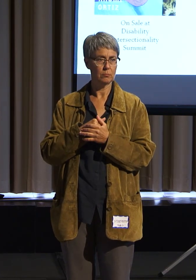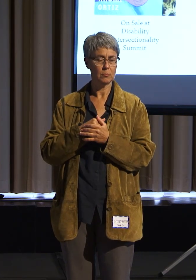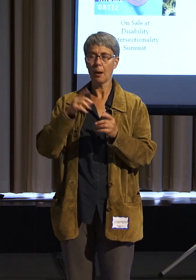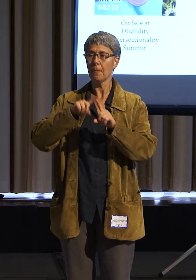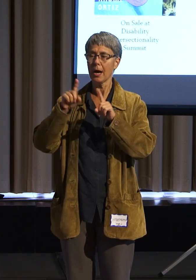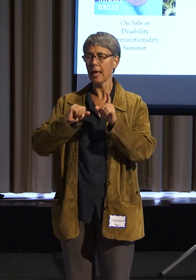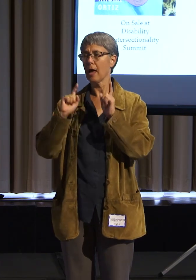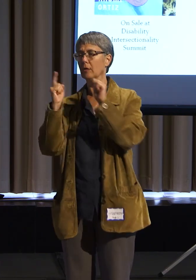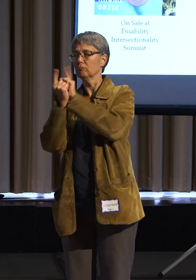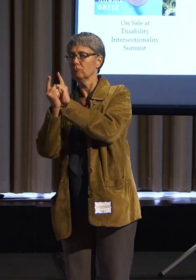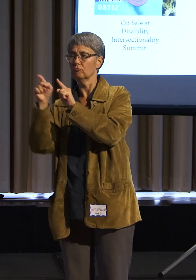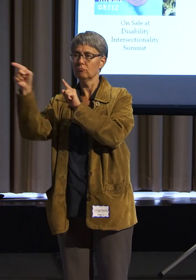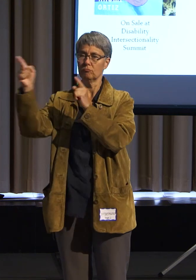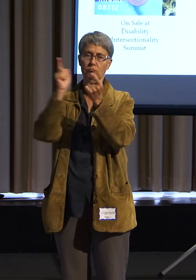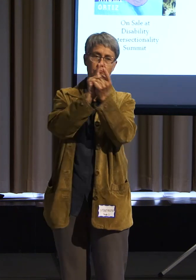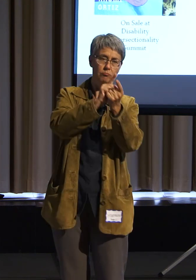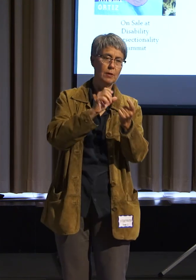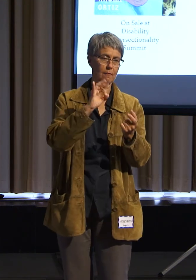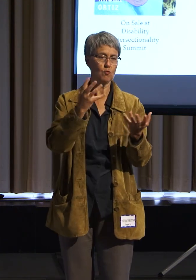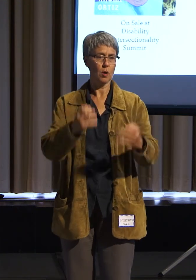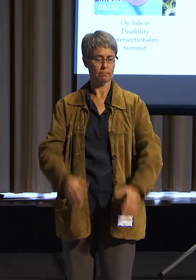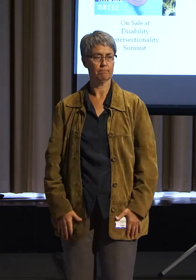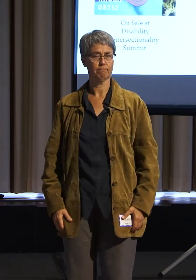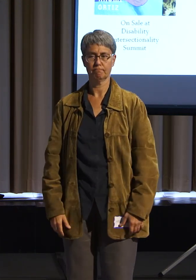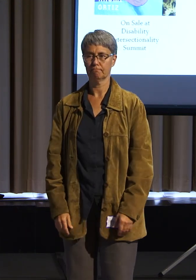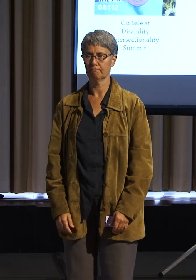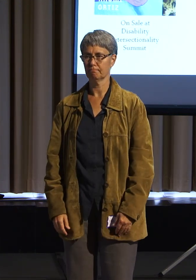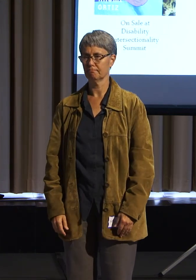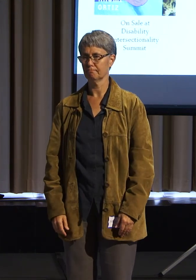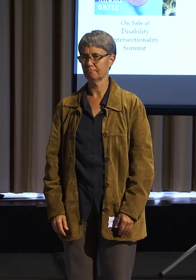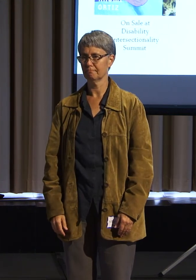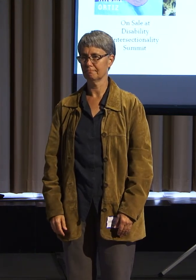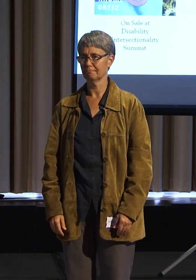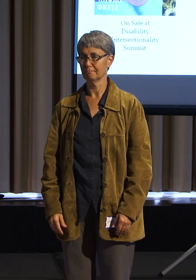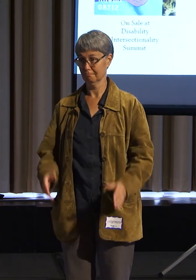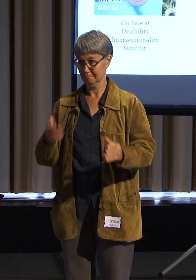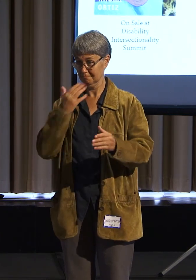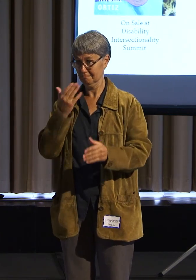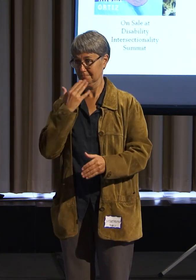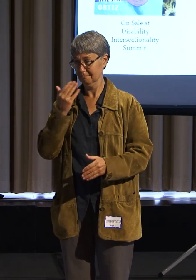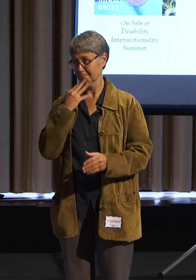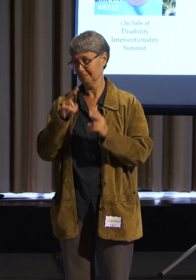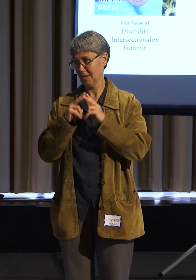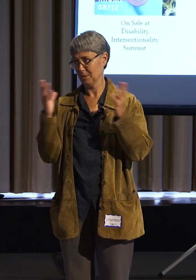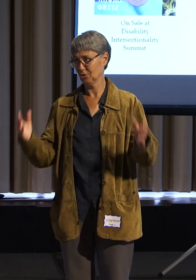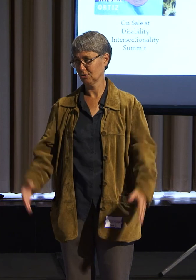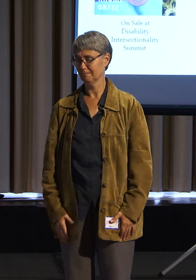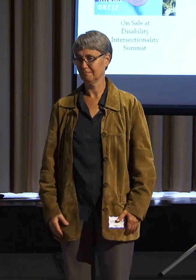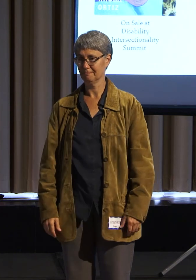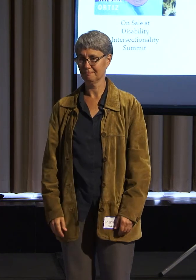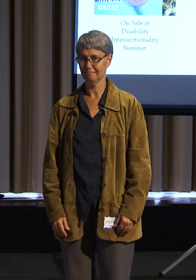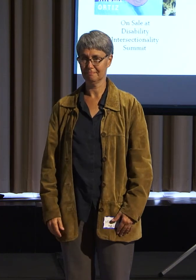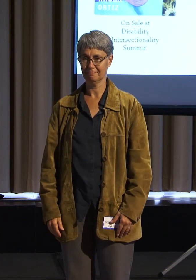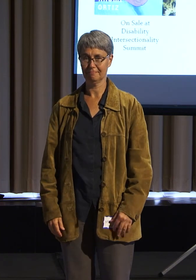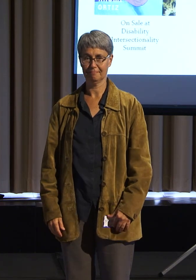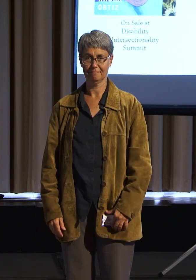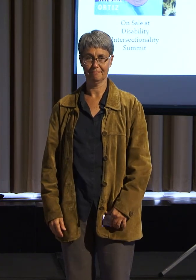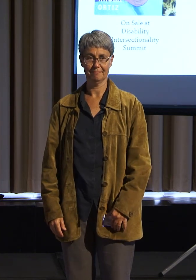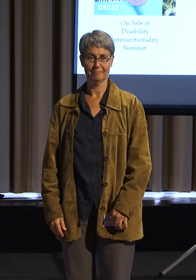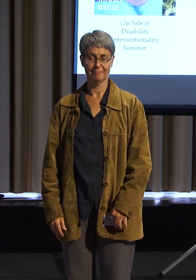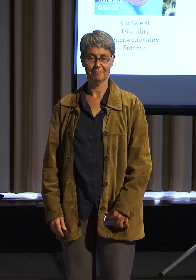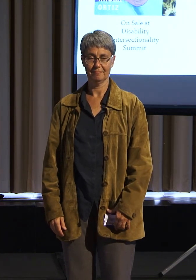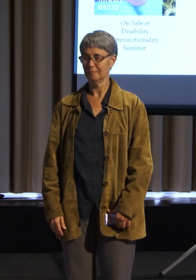is like the right place for me to be putting my spoons, my energy, and then moving forward if it was. And if not, thinking about how I